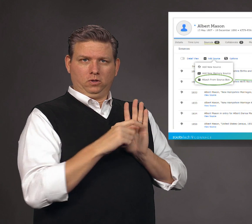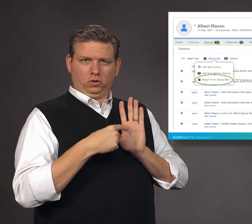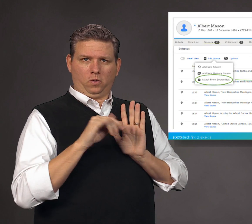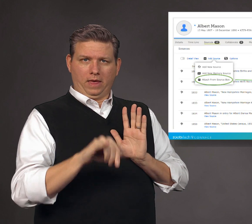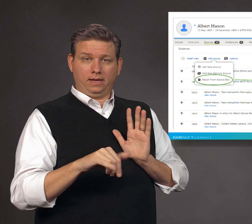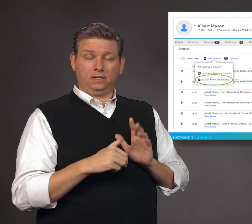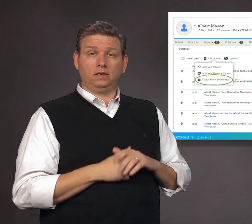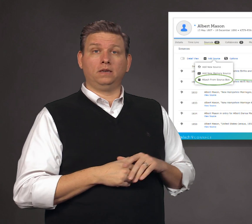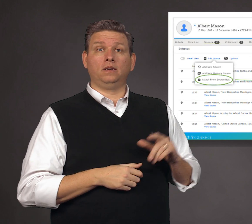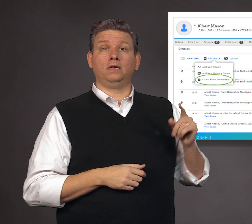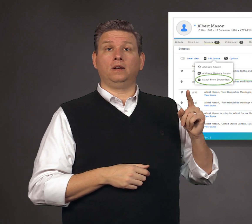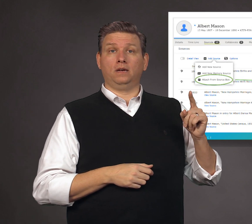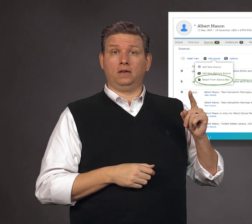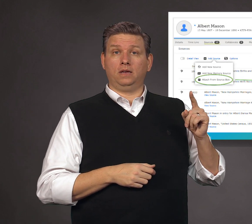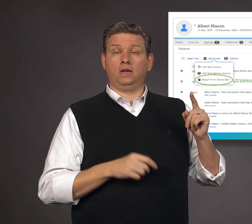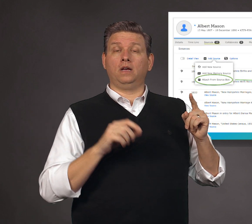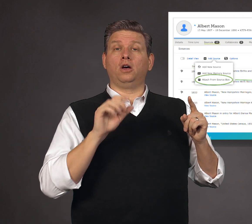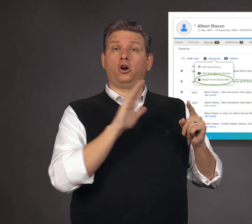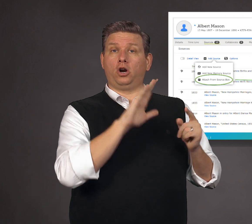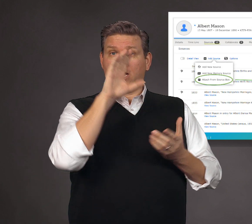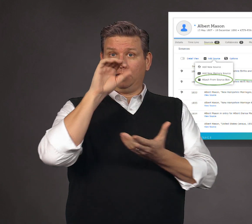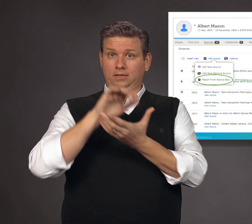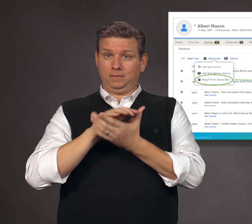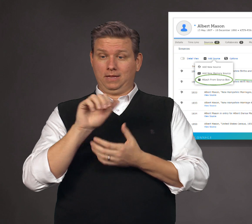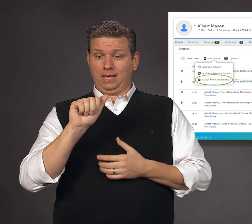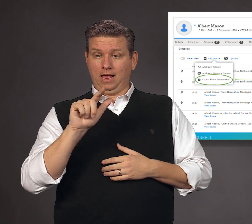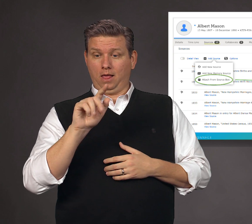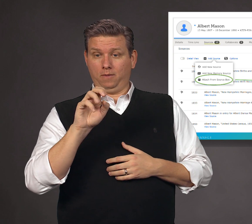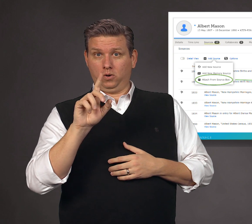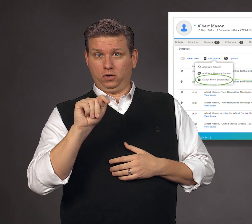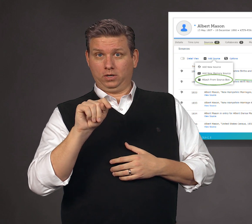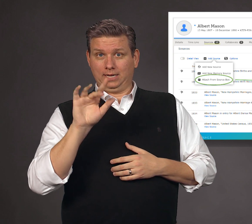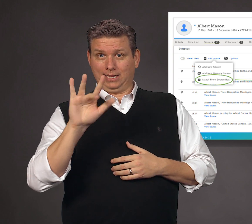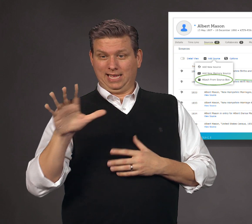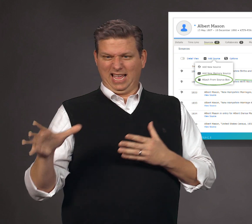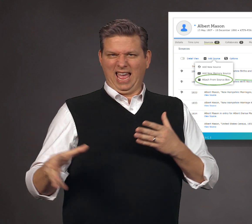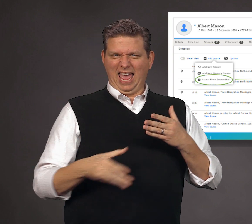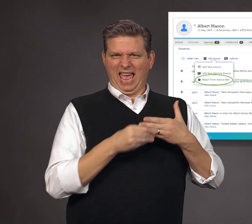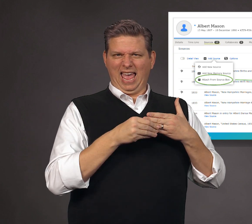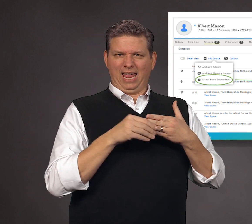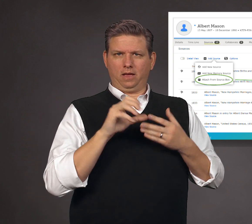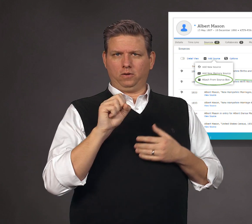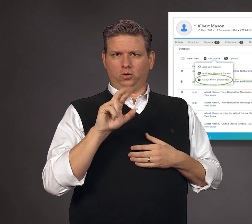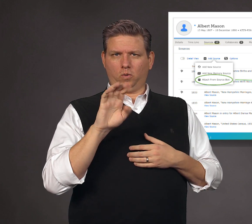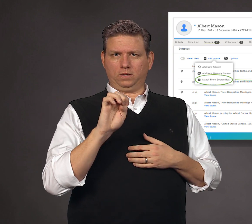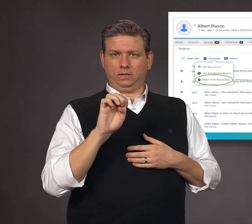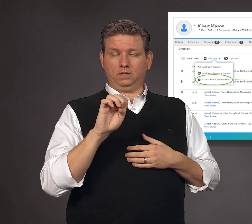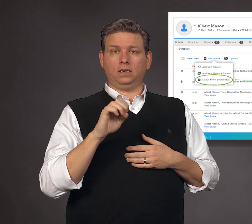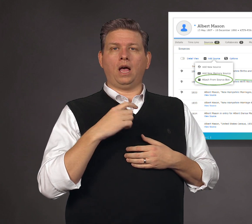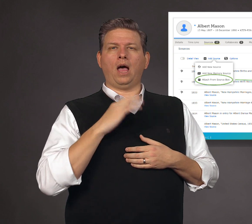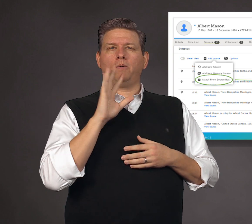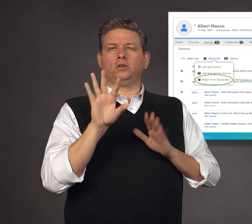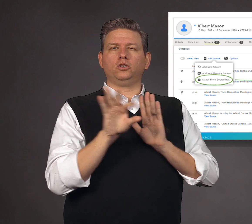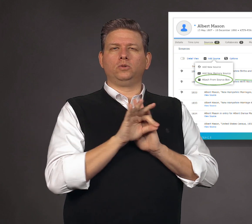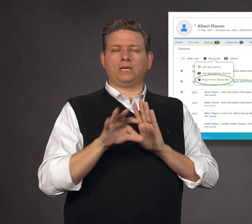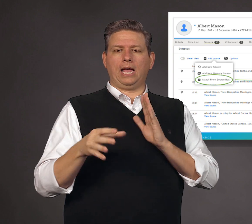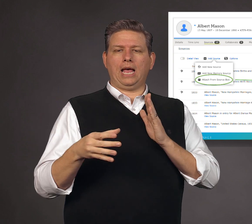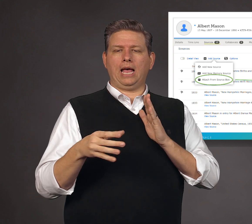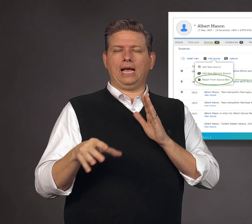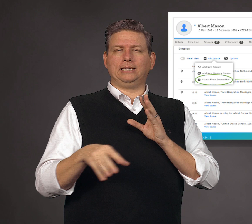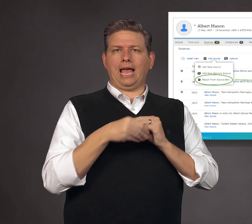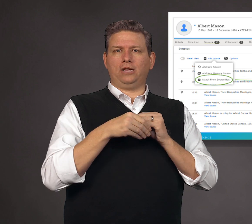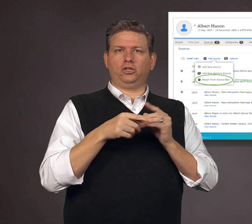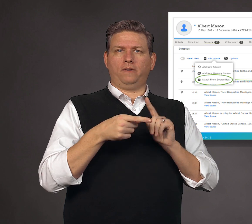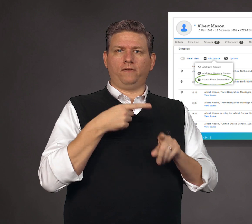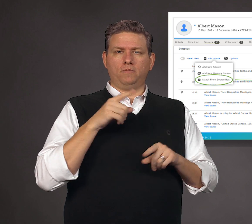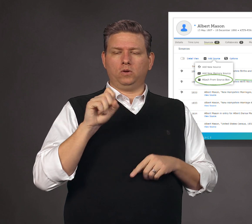I could next navigate to Sophia's husband Albert's source page and click Add Source. I would choose Attach from Source box